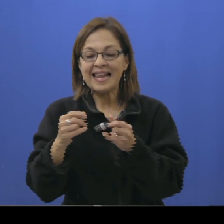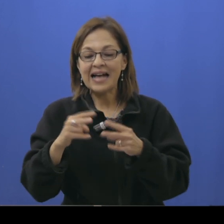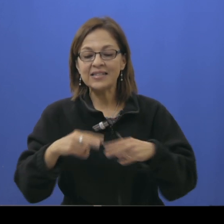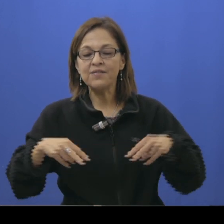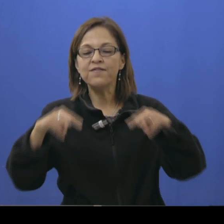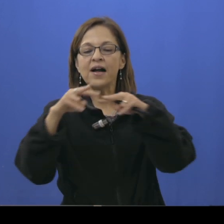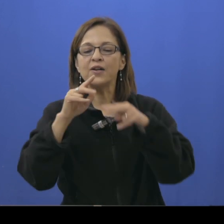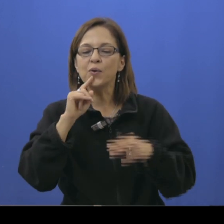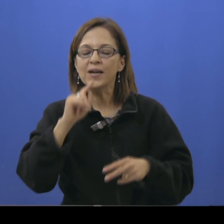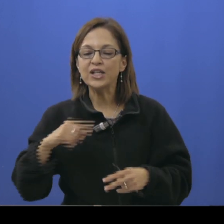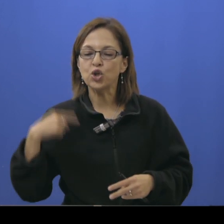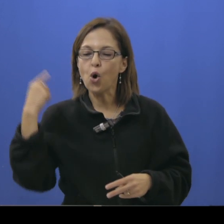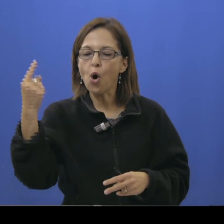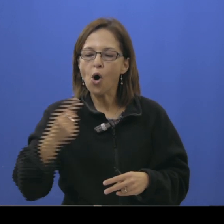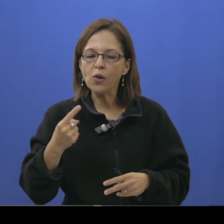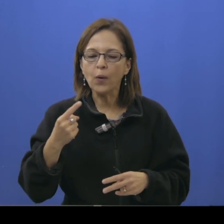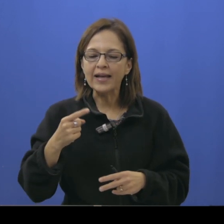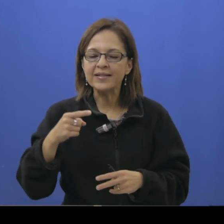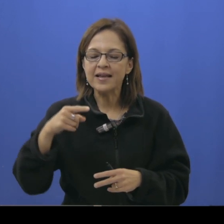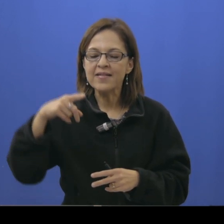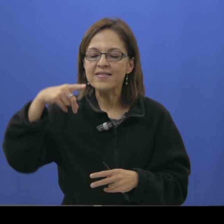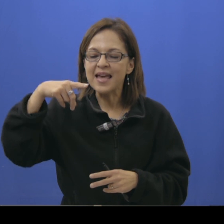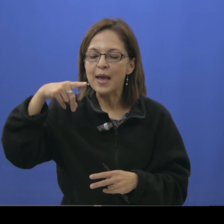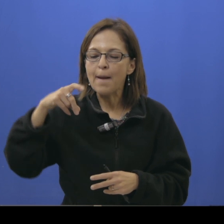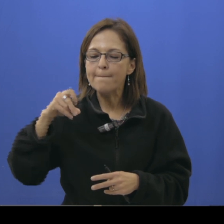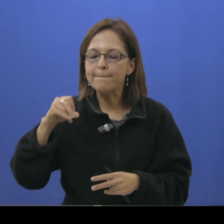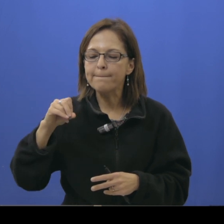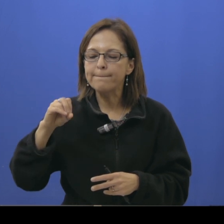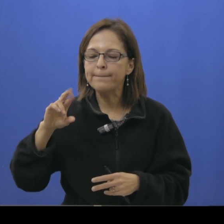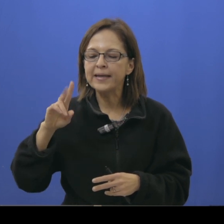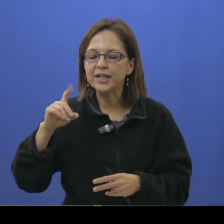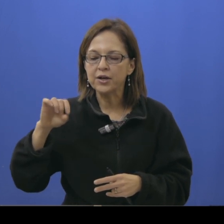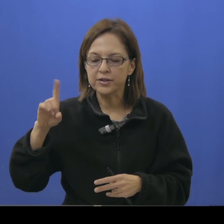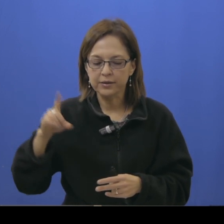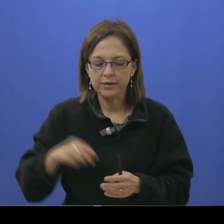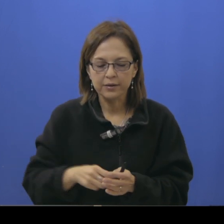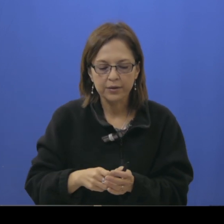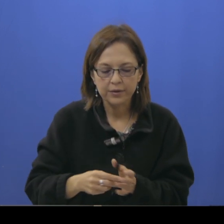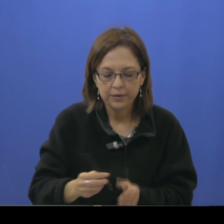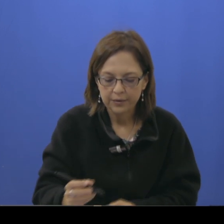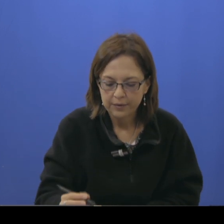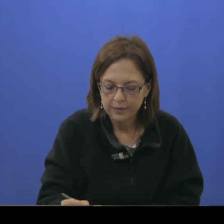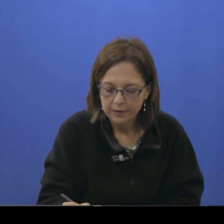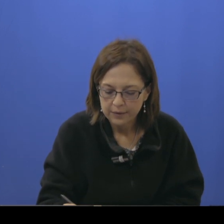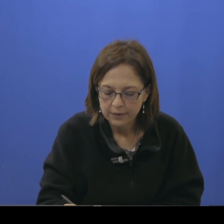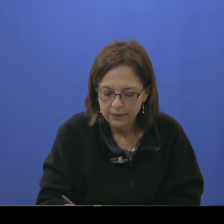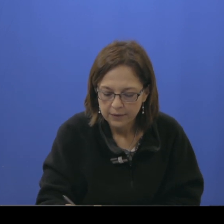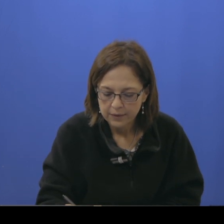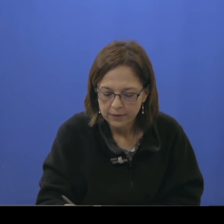The last value is always the period.